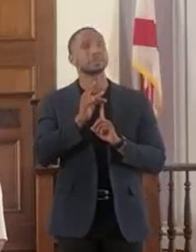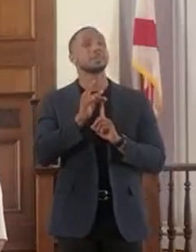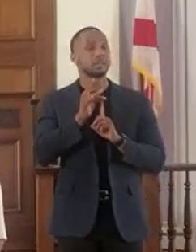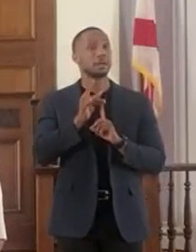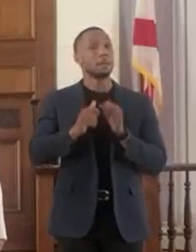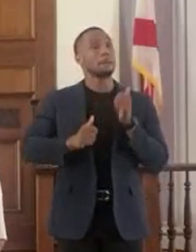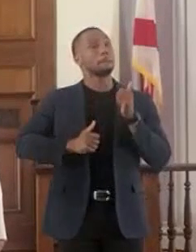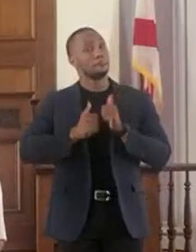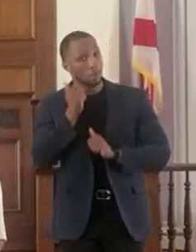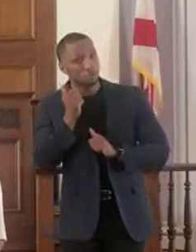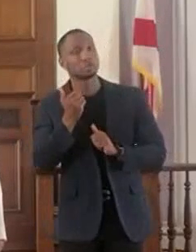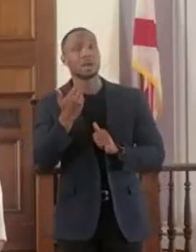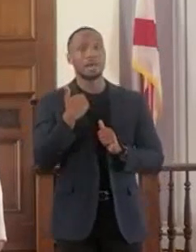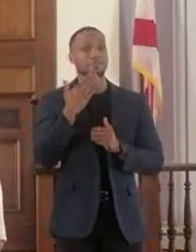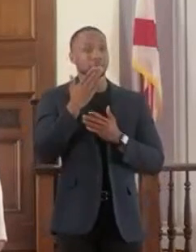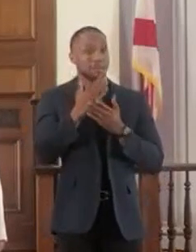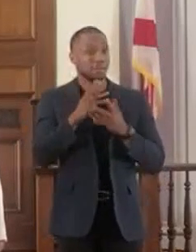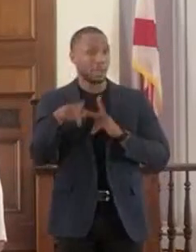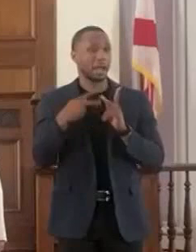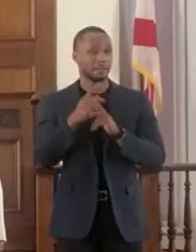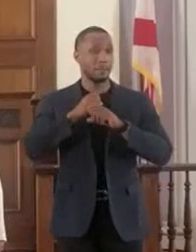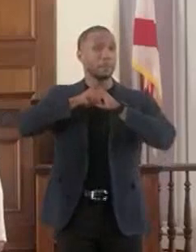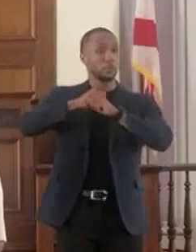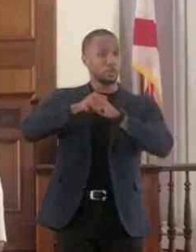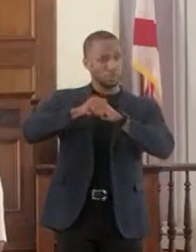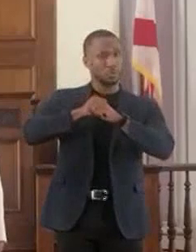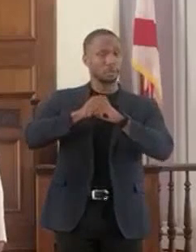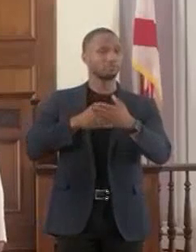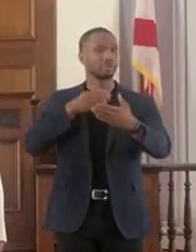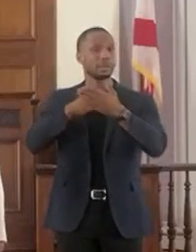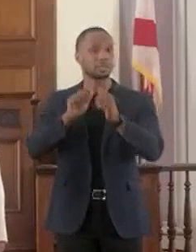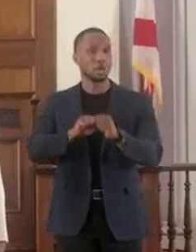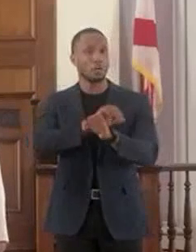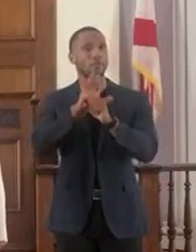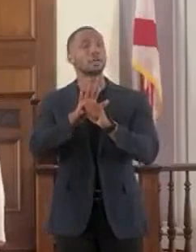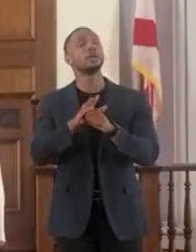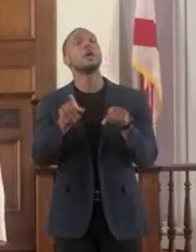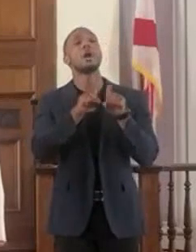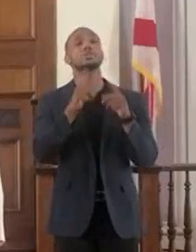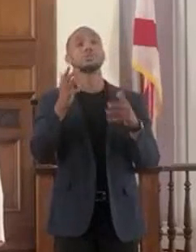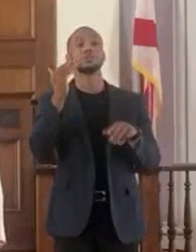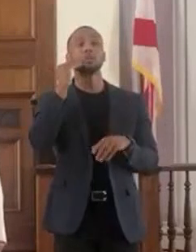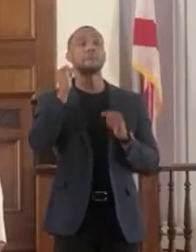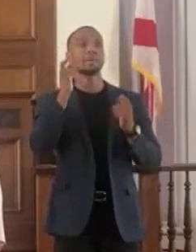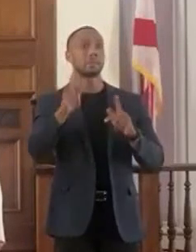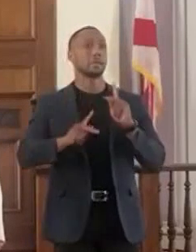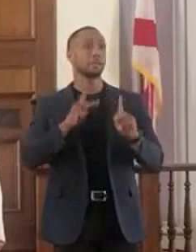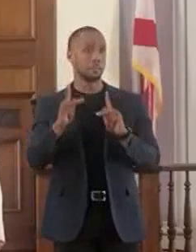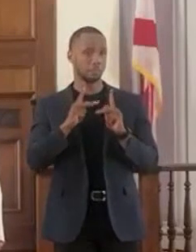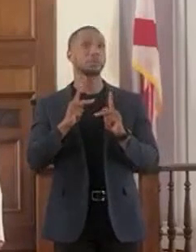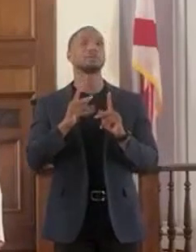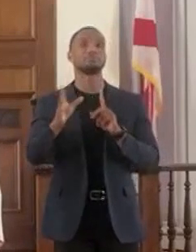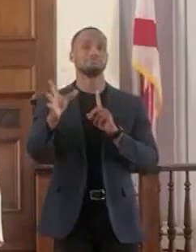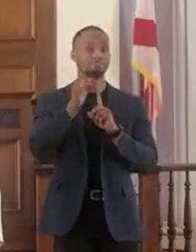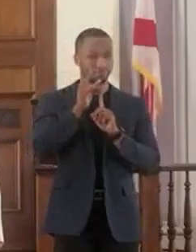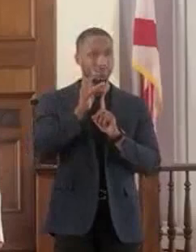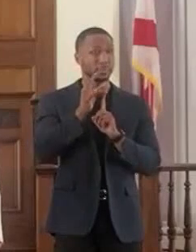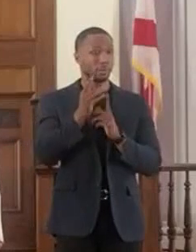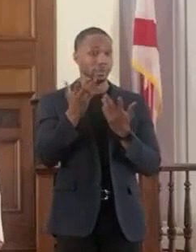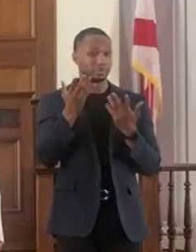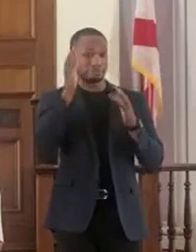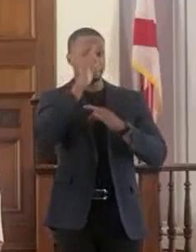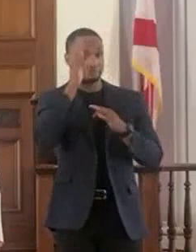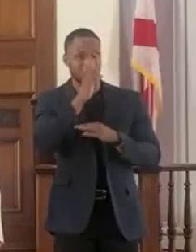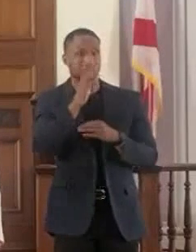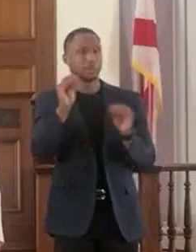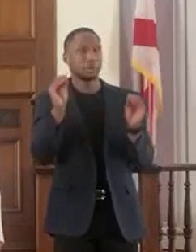not most of them, have some degree of immunity to this disease. We also know that there are many people out there who have been infected that we probably don't know about, who